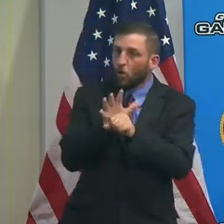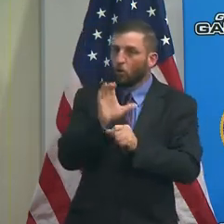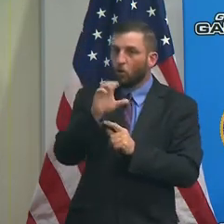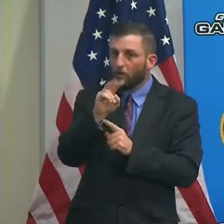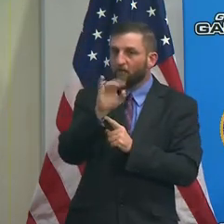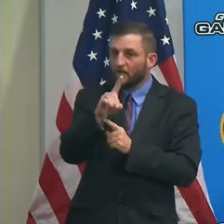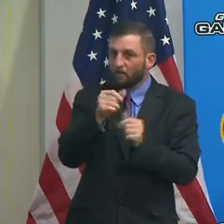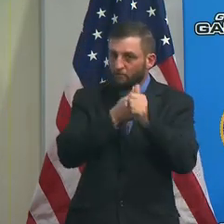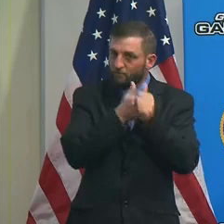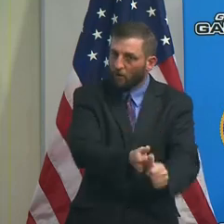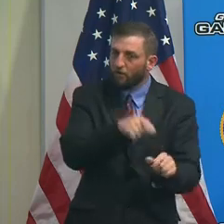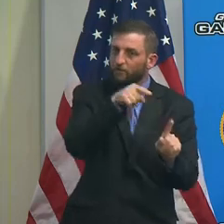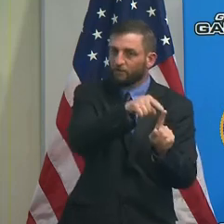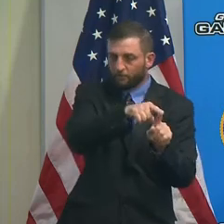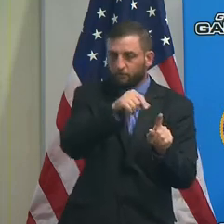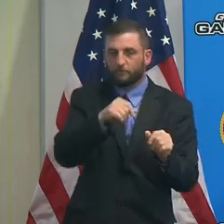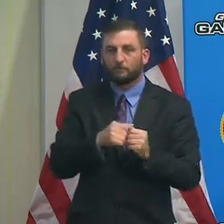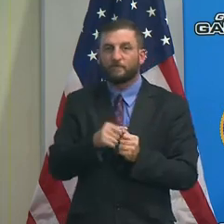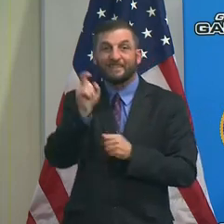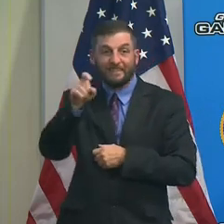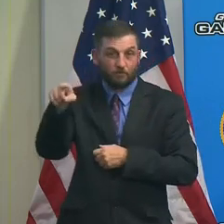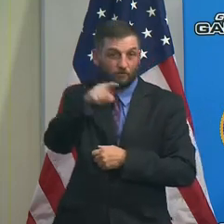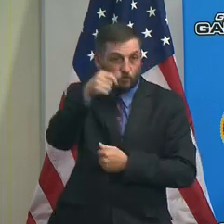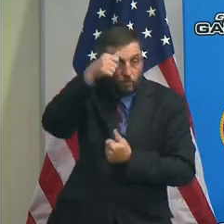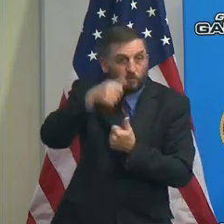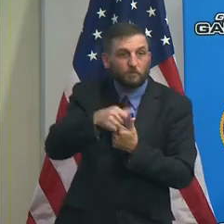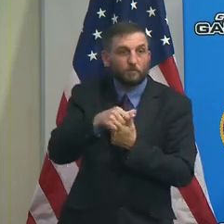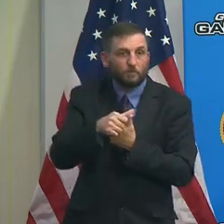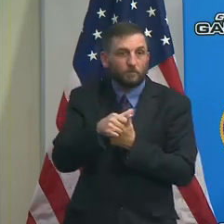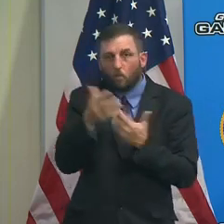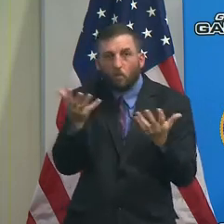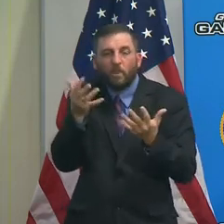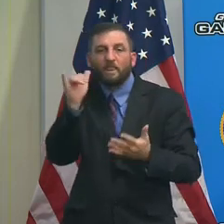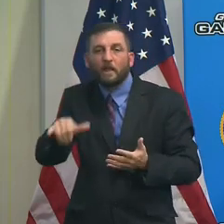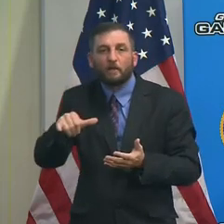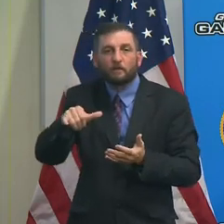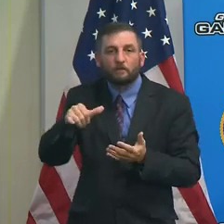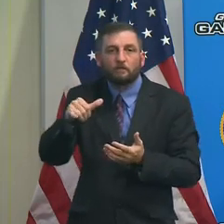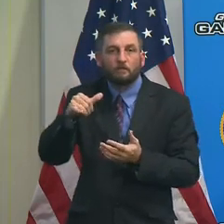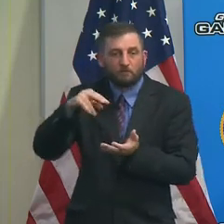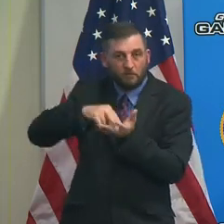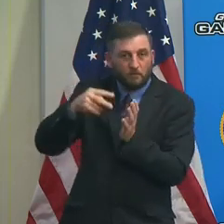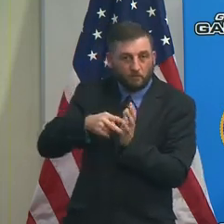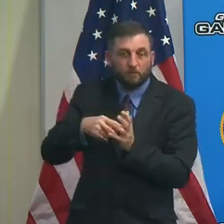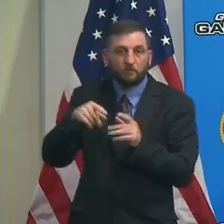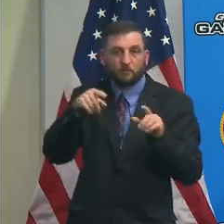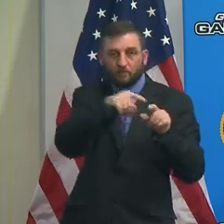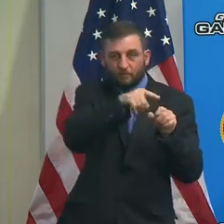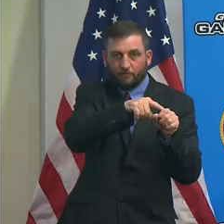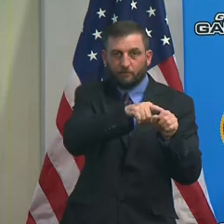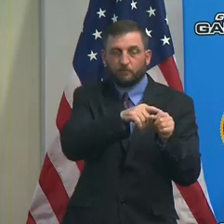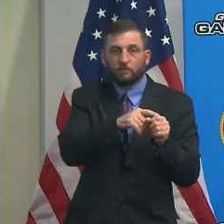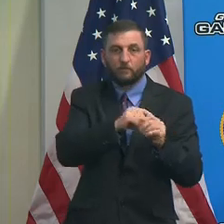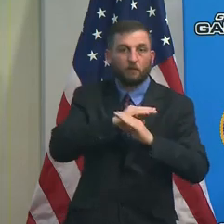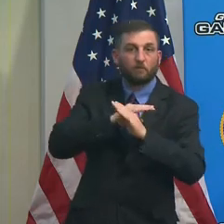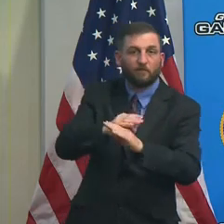protocols. So we need people to be mindful of what those mitigation measures are. And it's